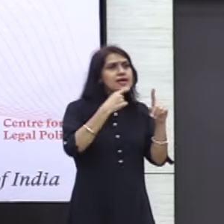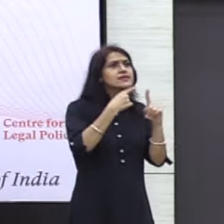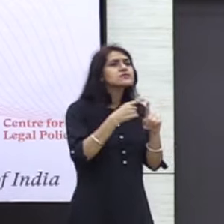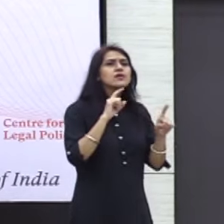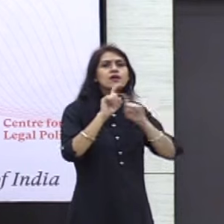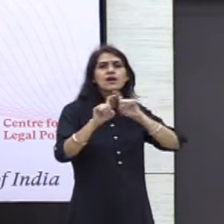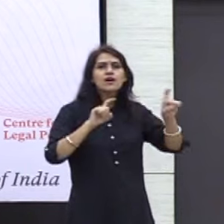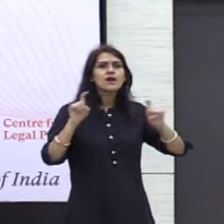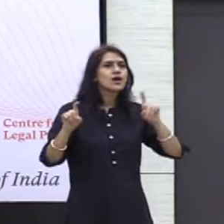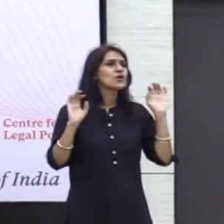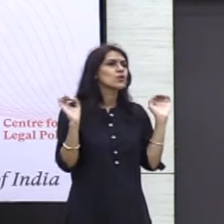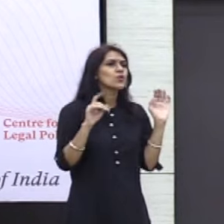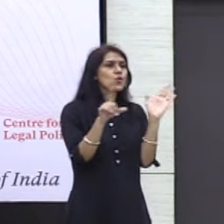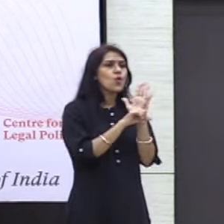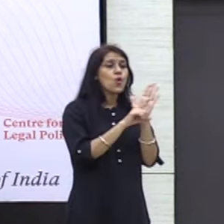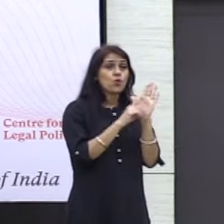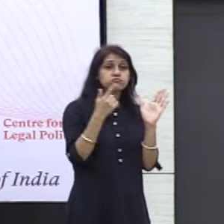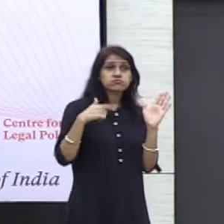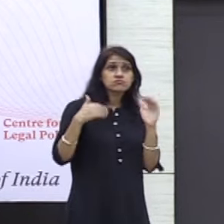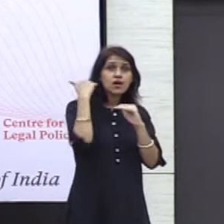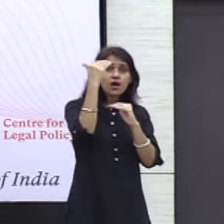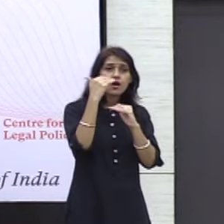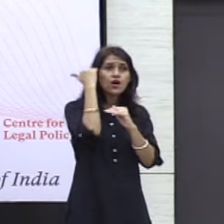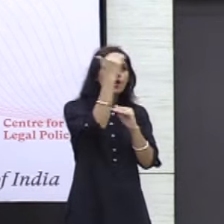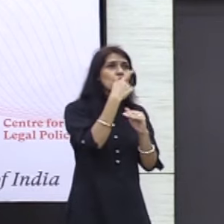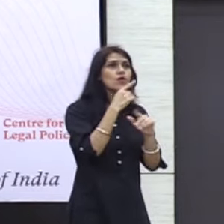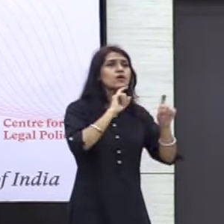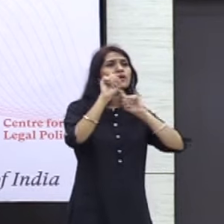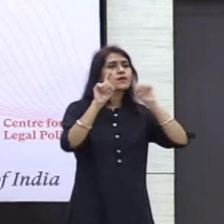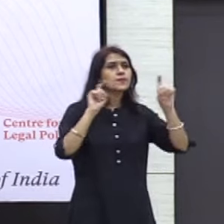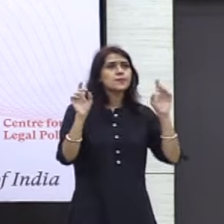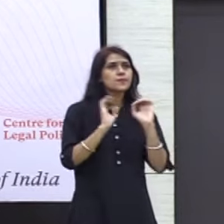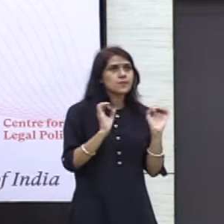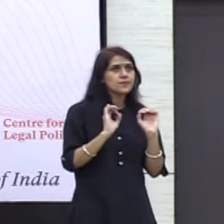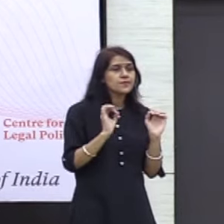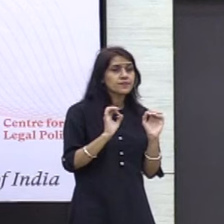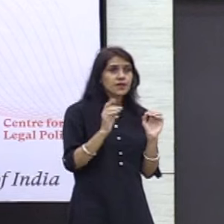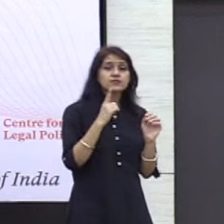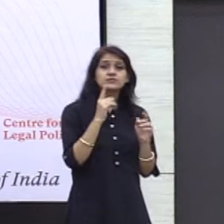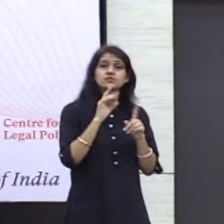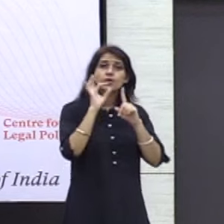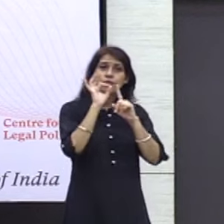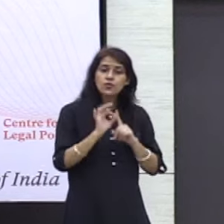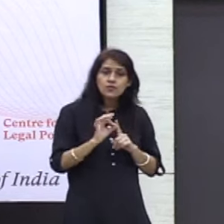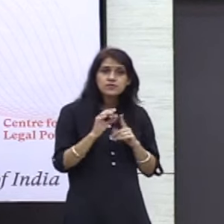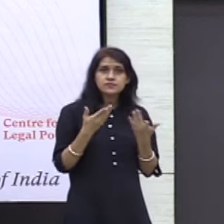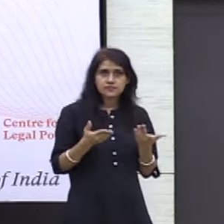of leading lawyers in this country and took the expert evidence of some